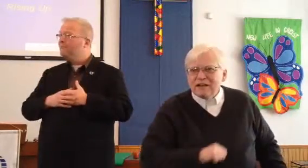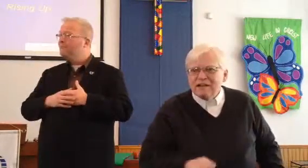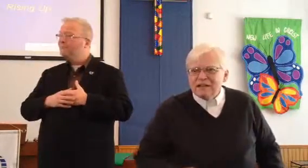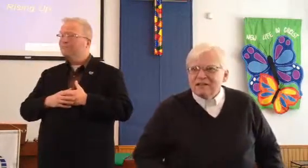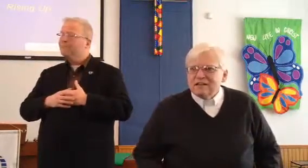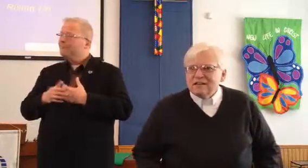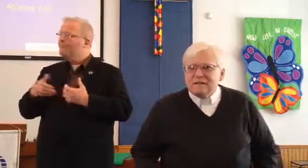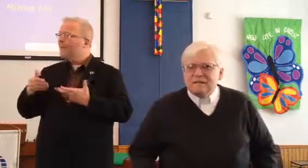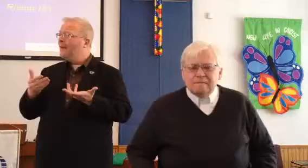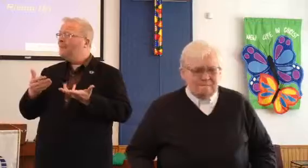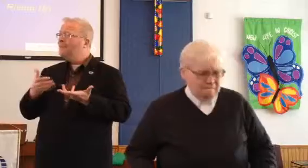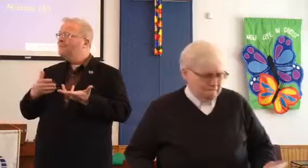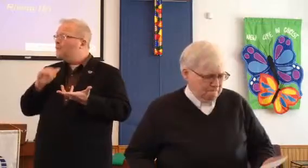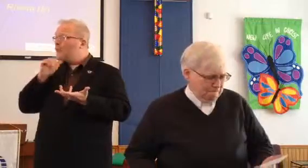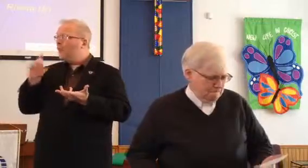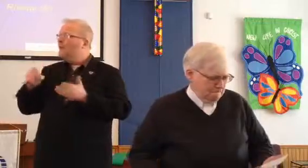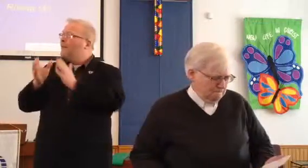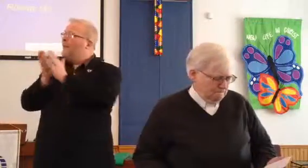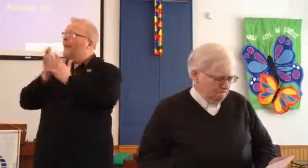have to recognize it.